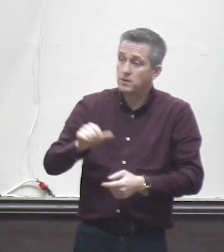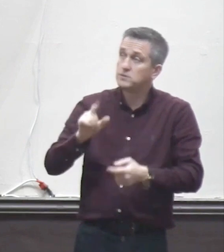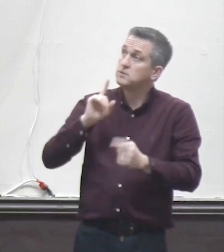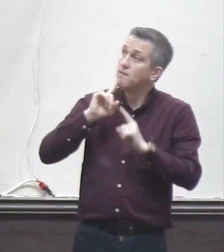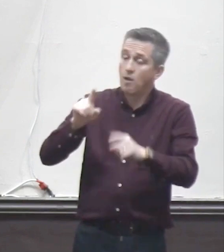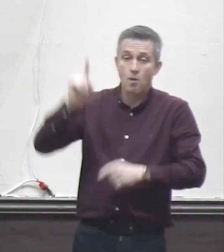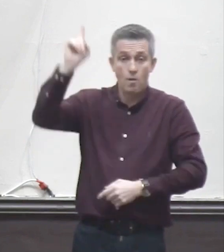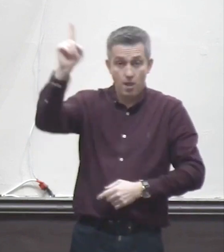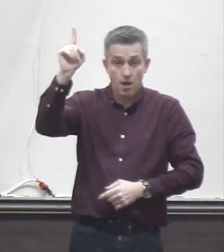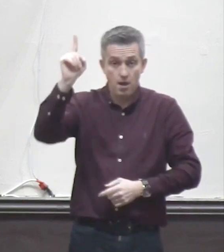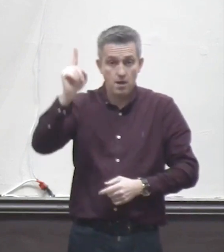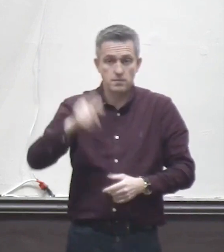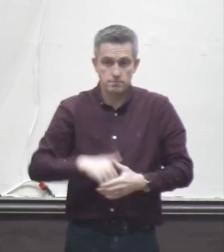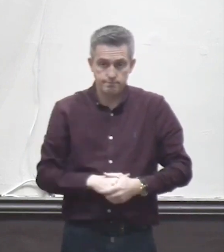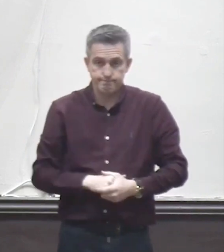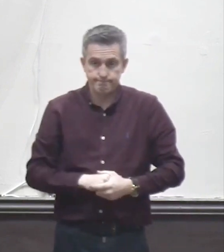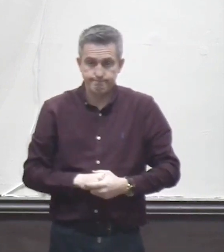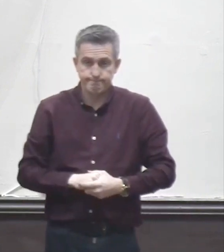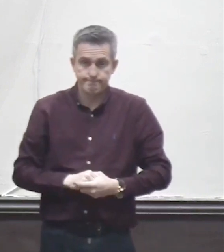stay quiet.